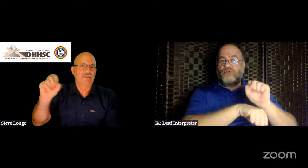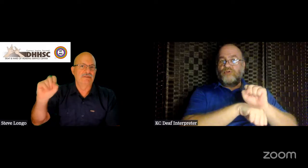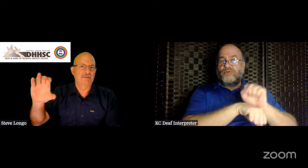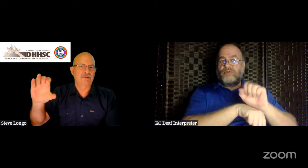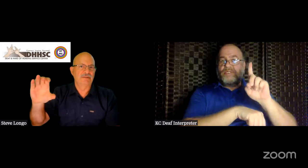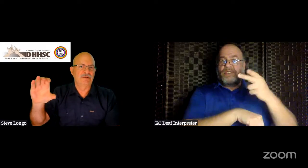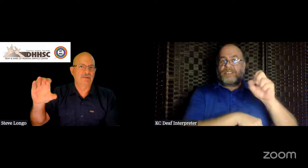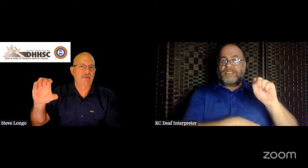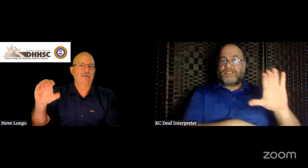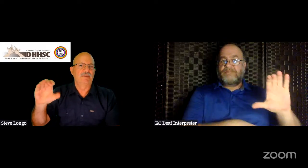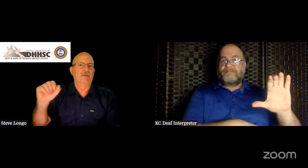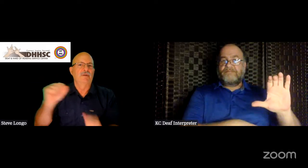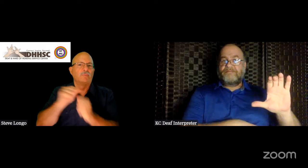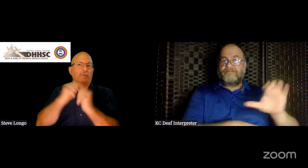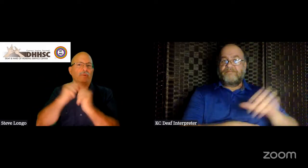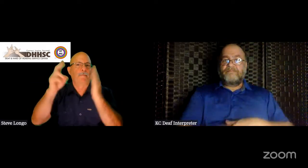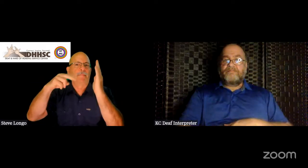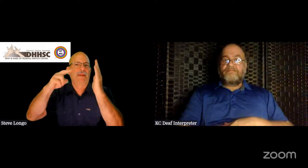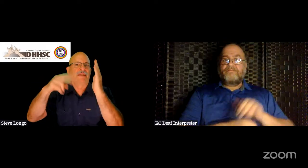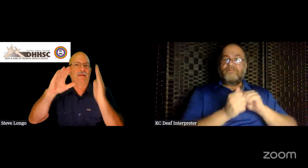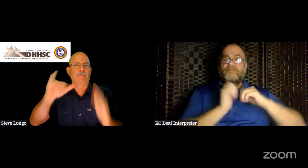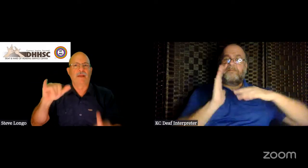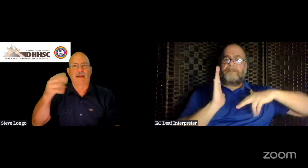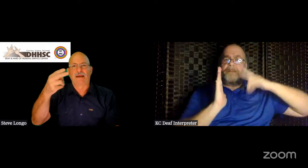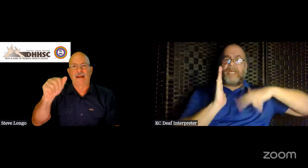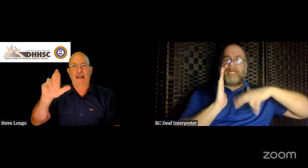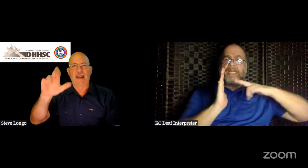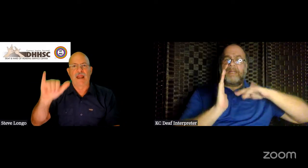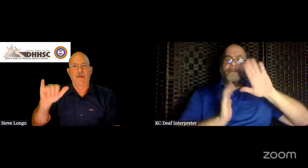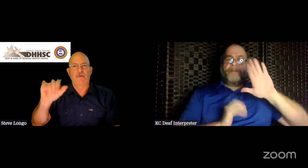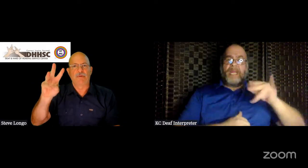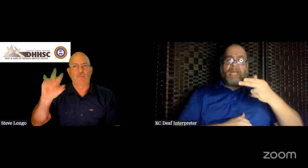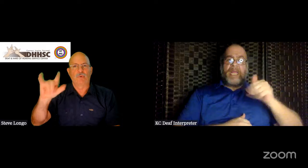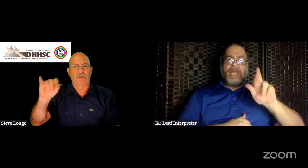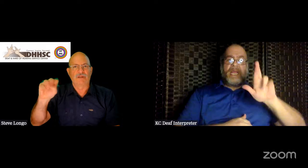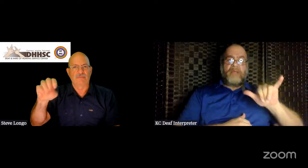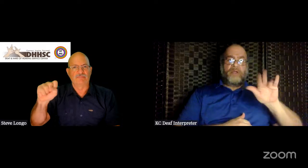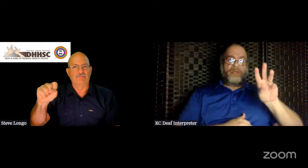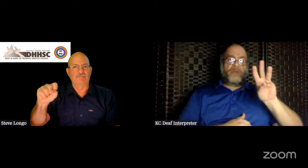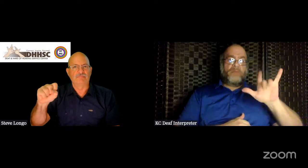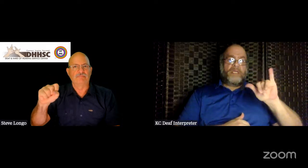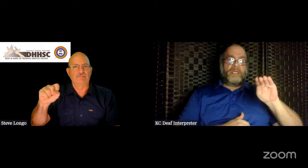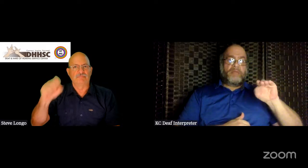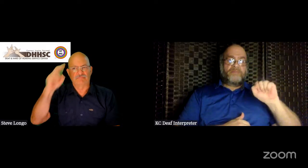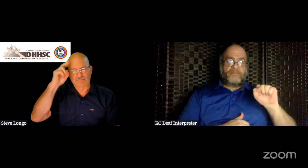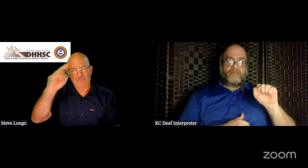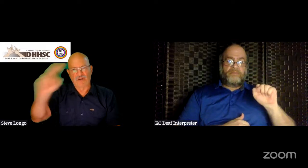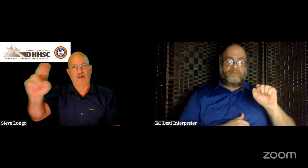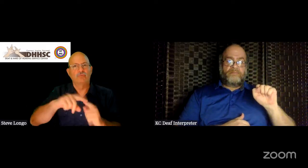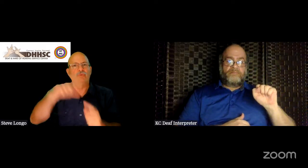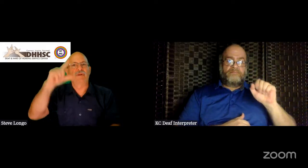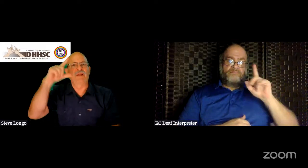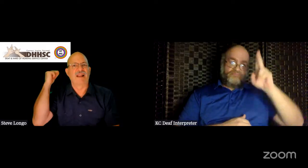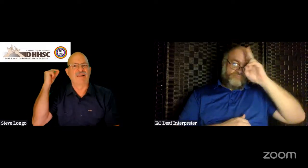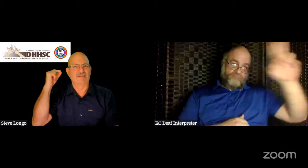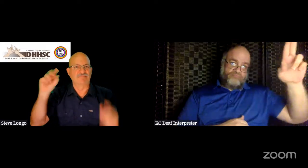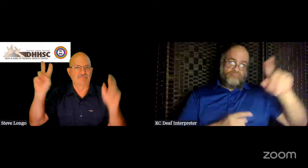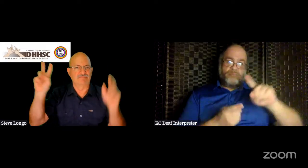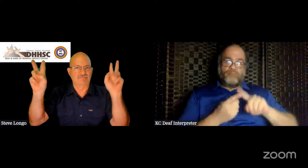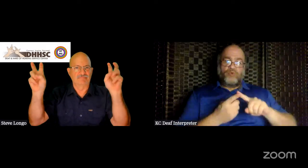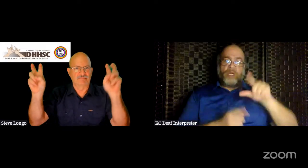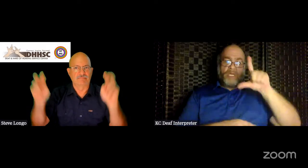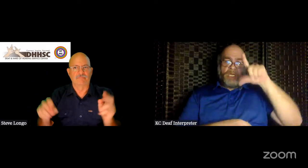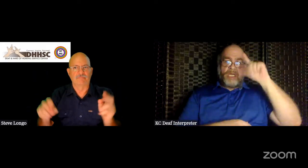her 25 years of service at DHHSC. The painting by Harry Williams